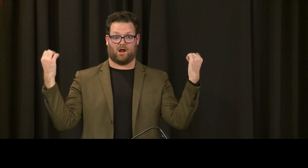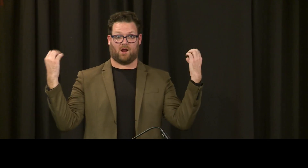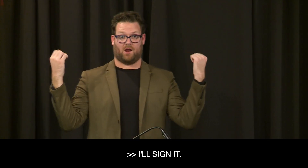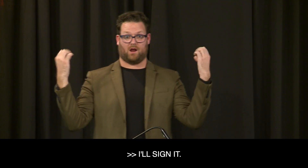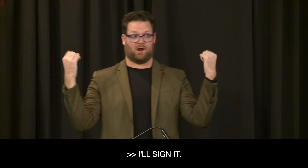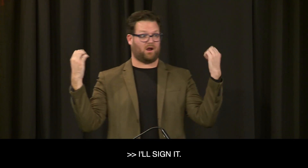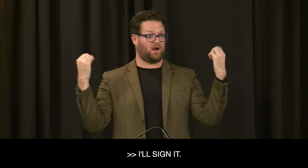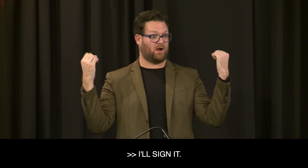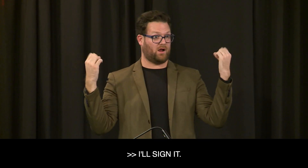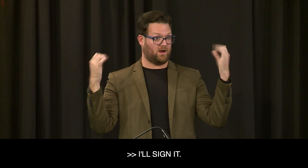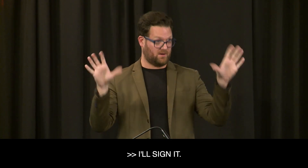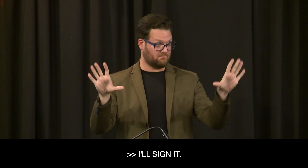I'll sign it